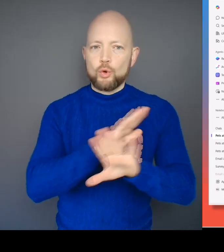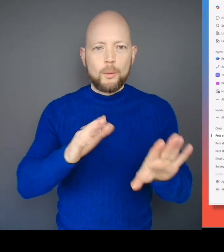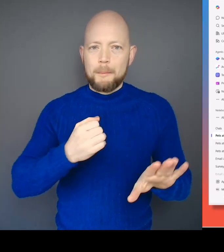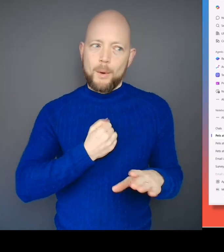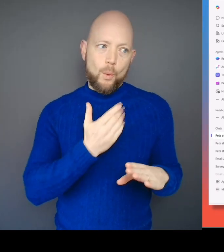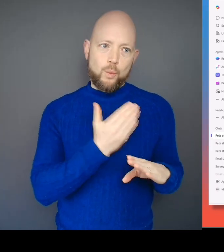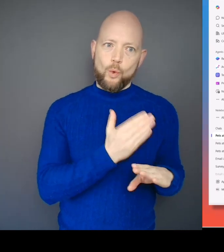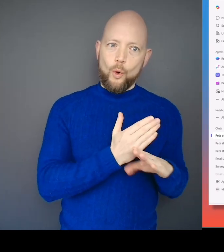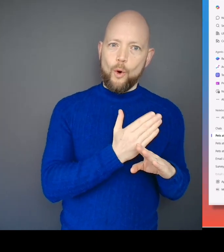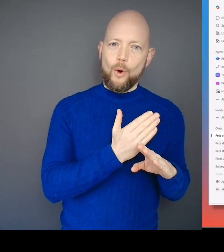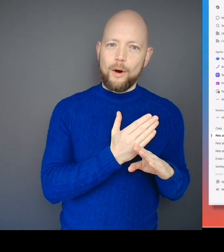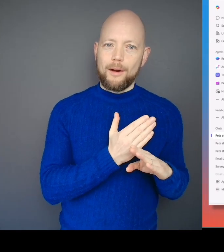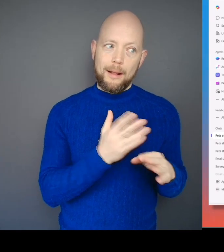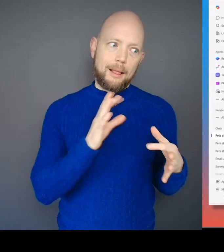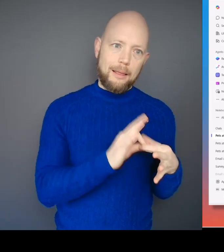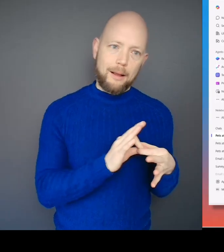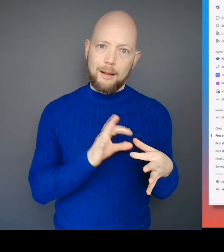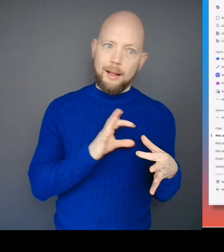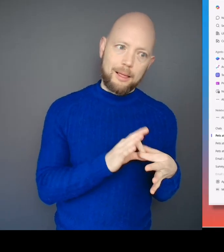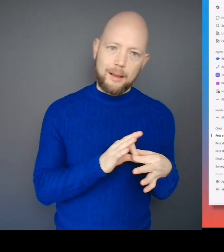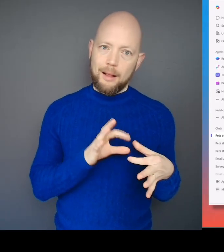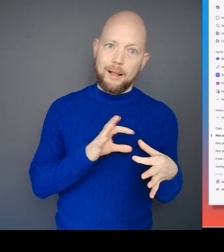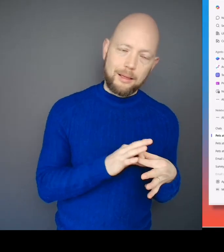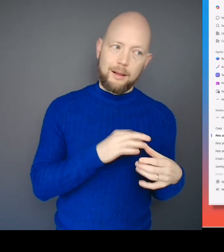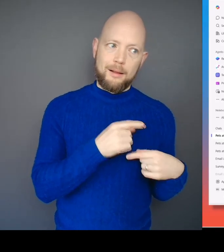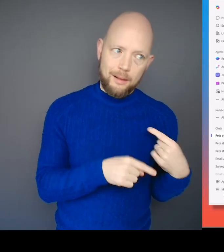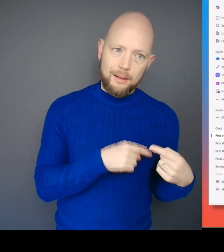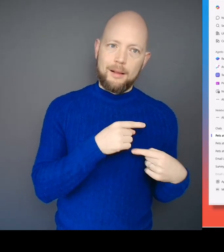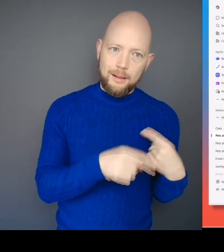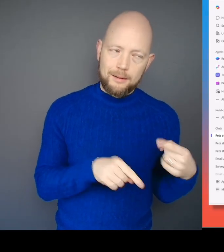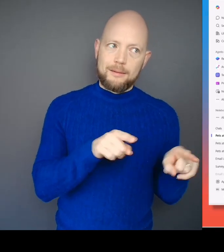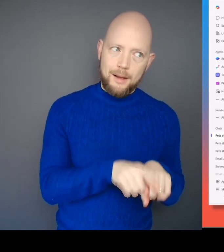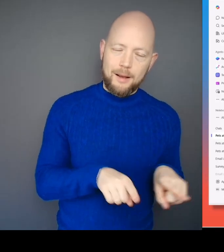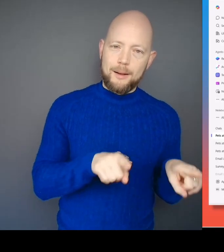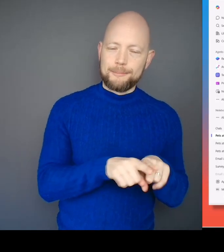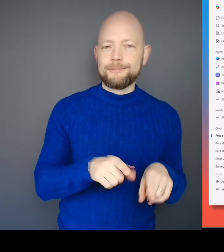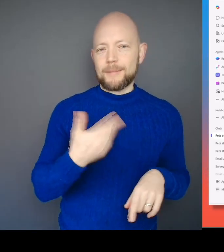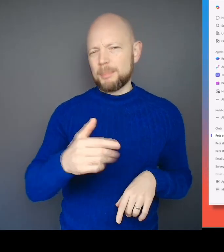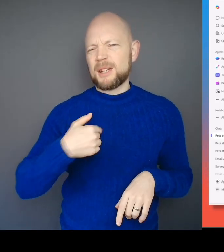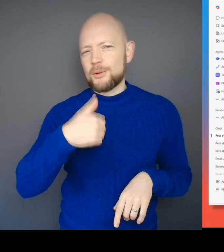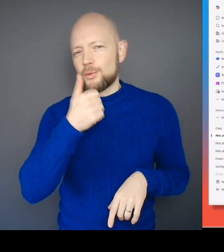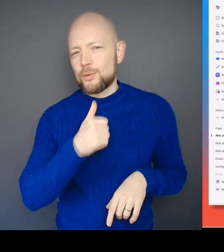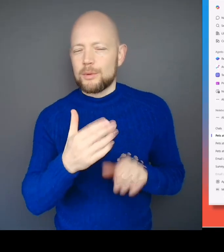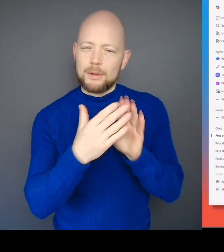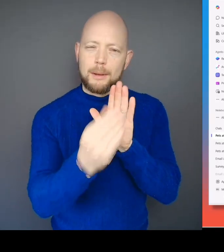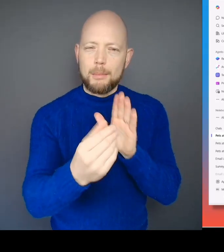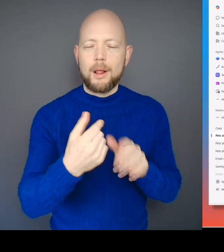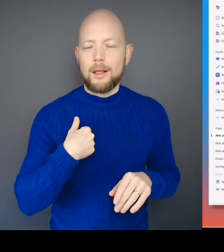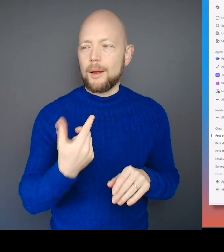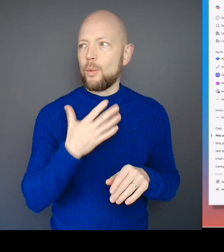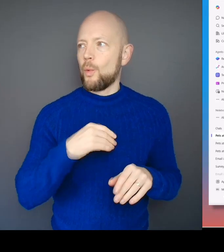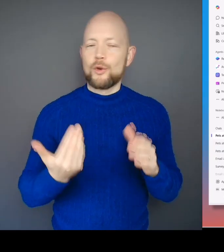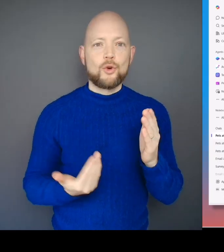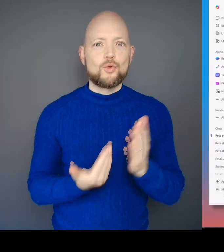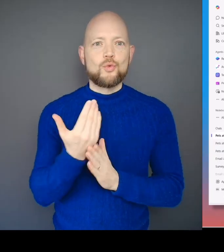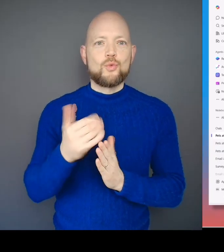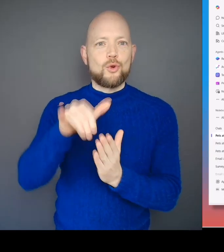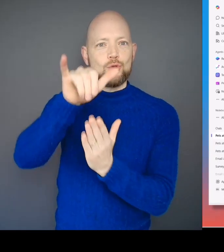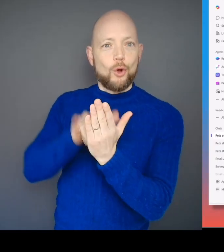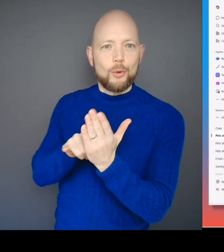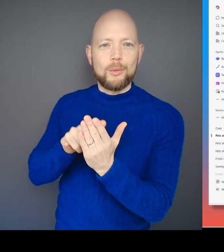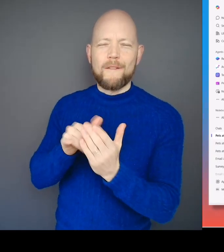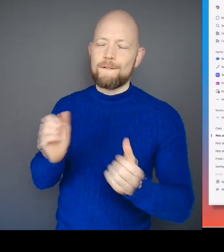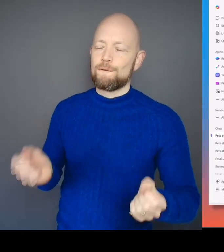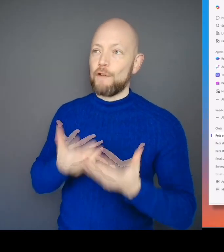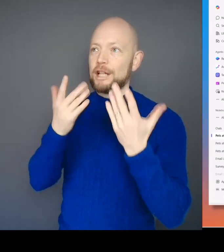fresh perspective on something without it kind of cycling back over things you've done. I've used this where I'm, for instance, drafting a document